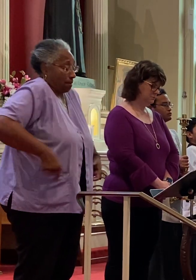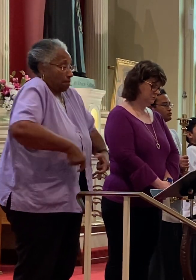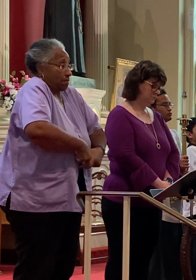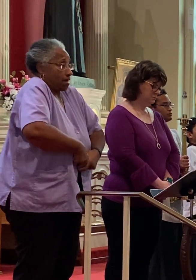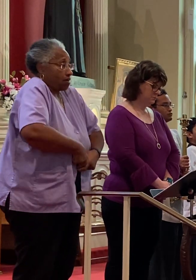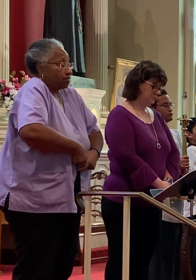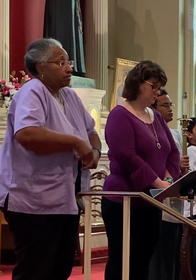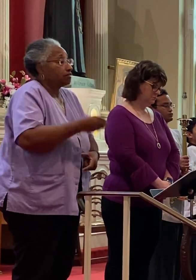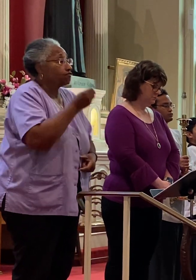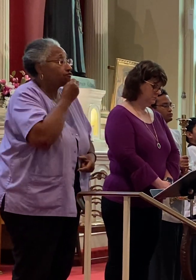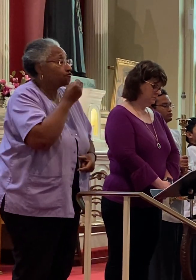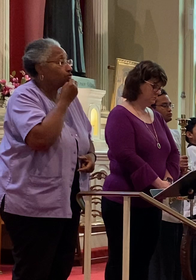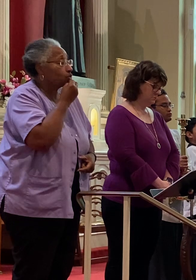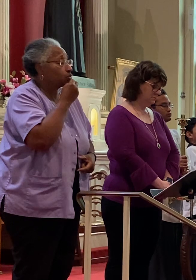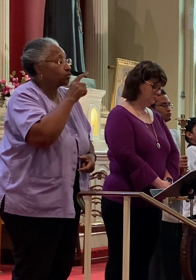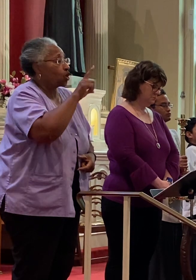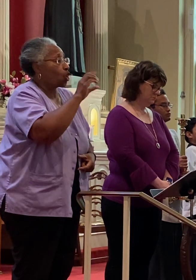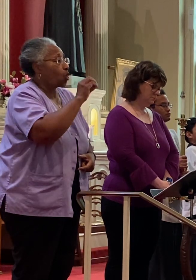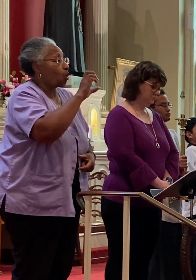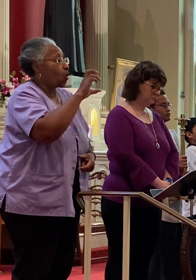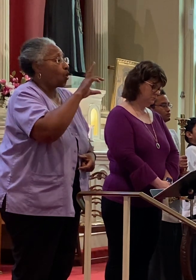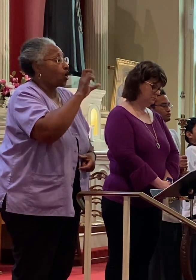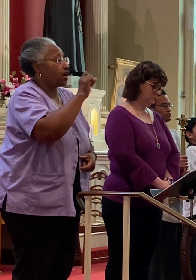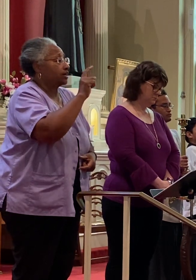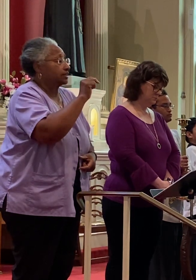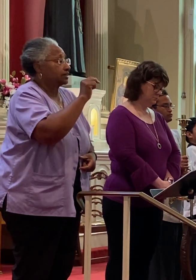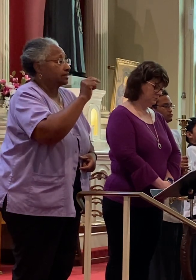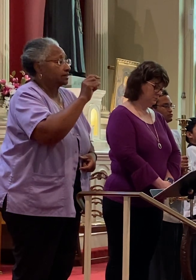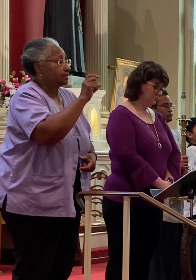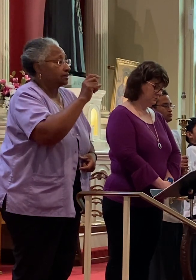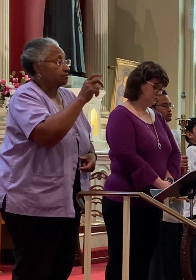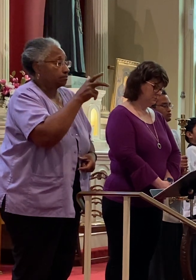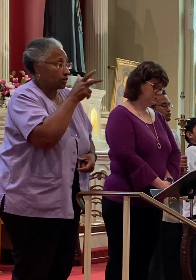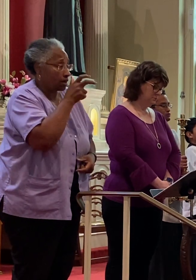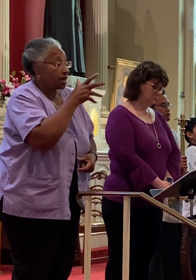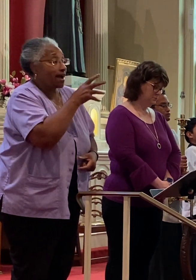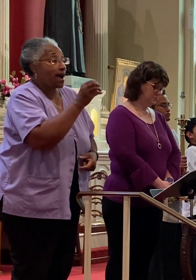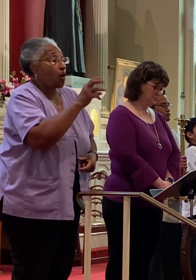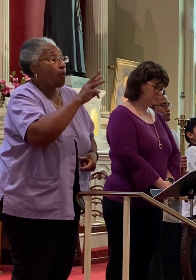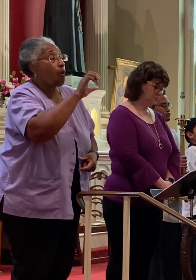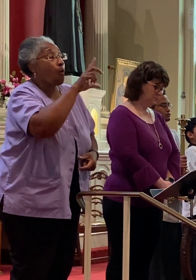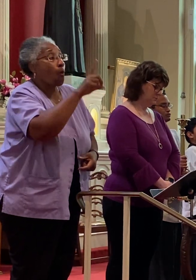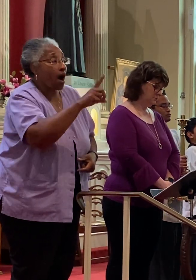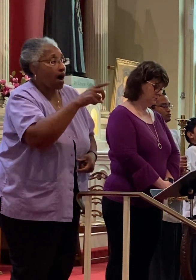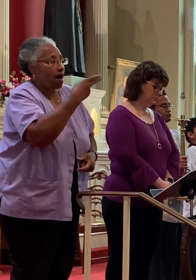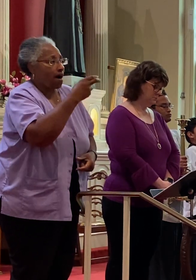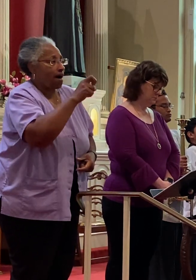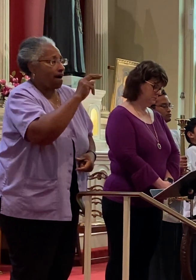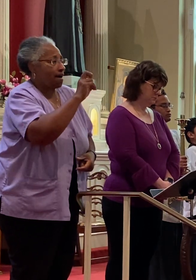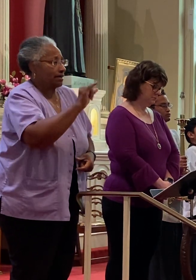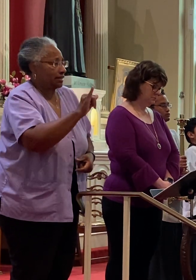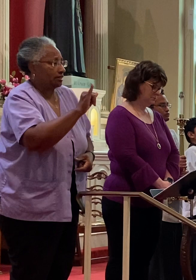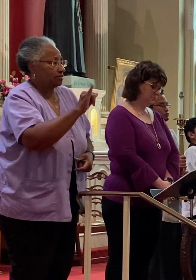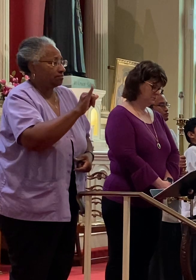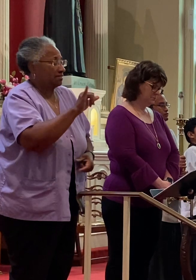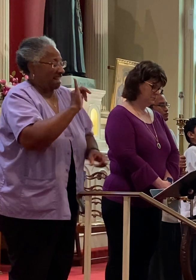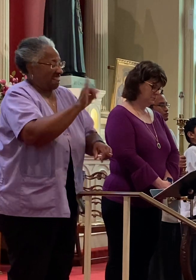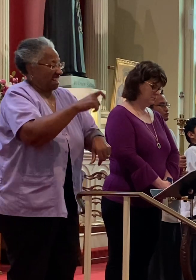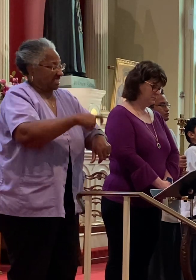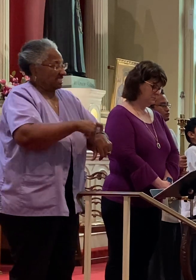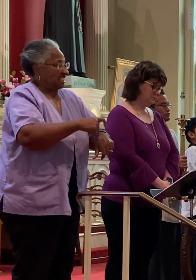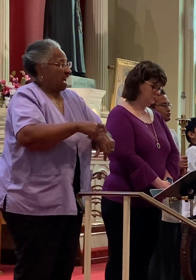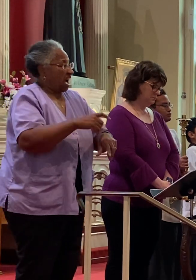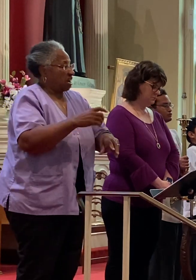and wild honey. At that time, Jerusalem, all Judea, and the whole region around the